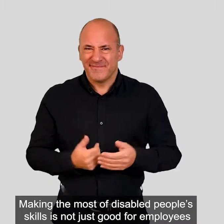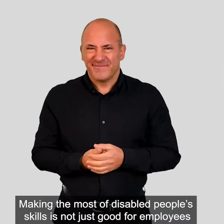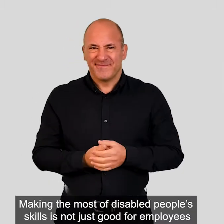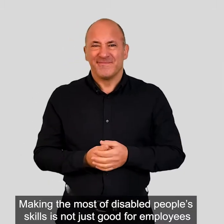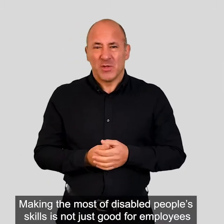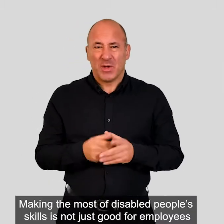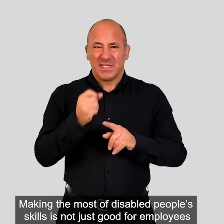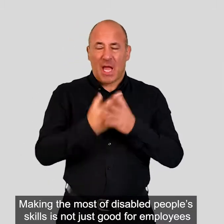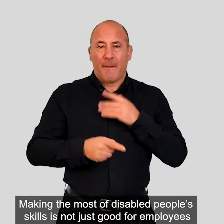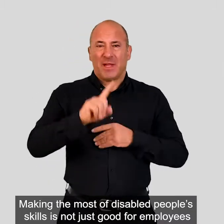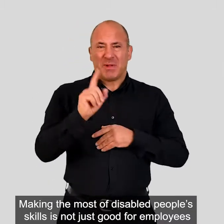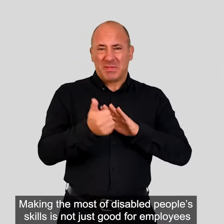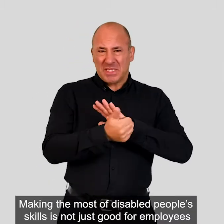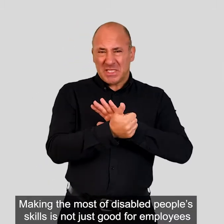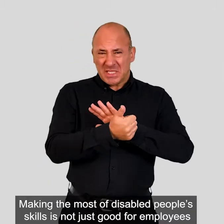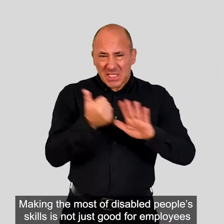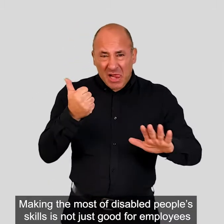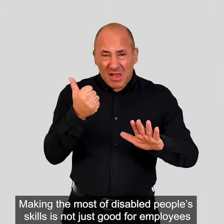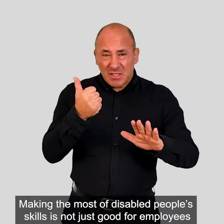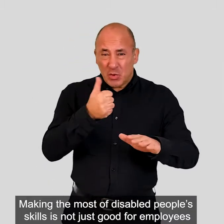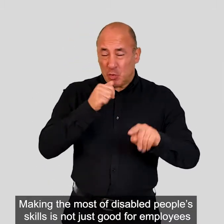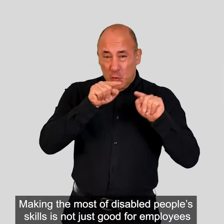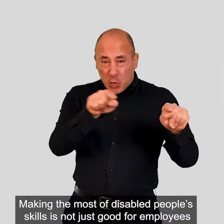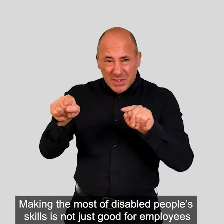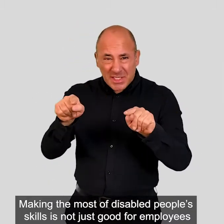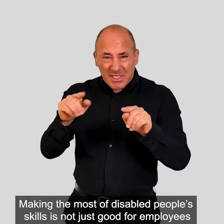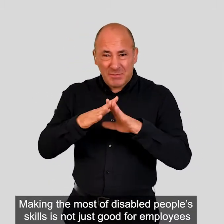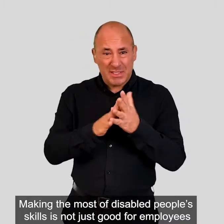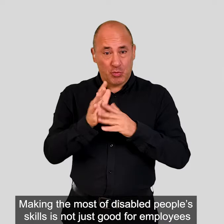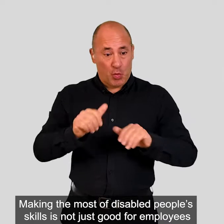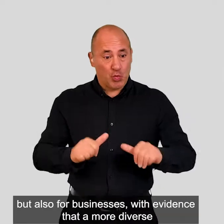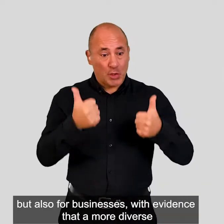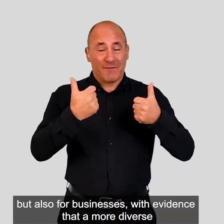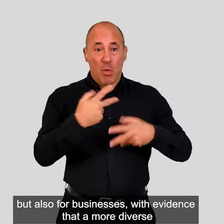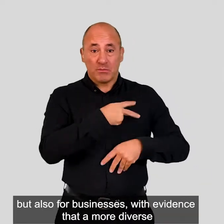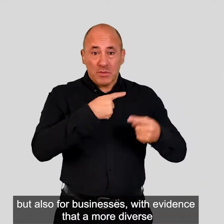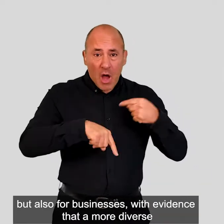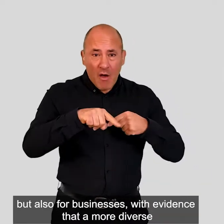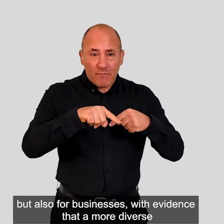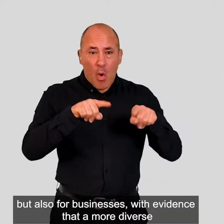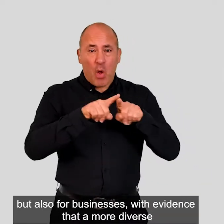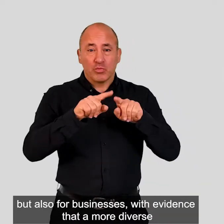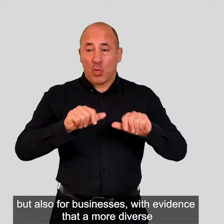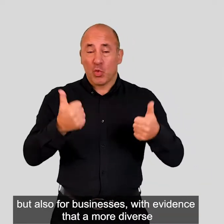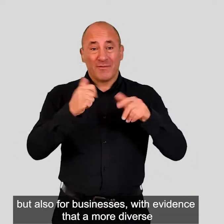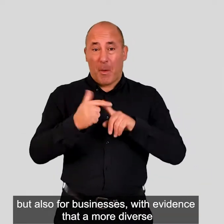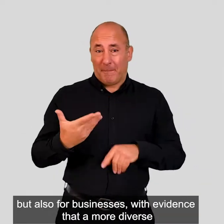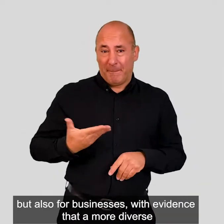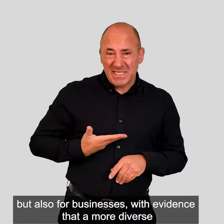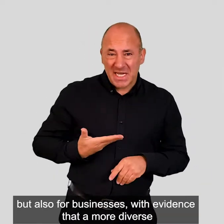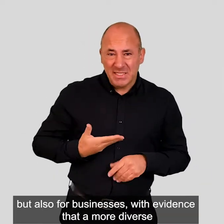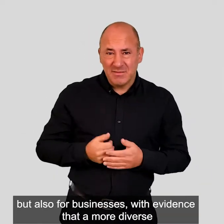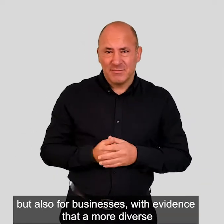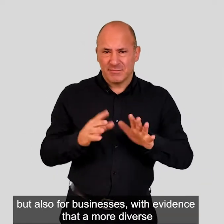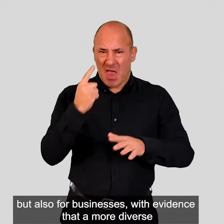disabled people's skills is not just good for employees, but also for businesses, with evidence that a more